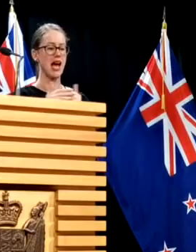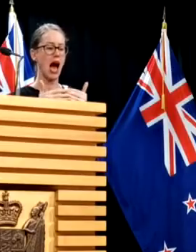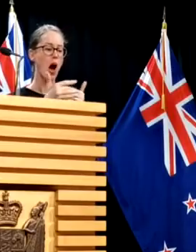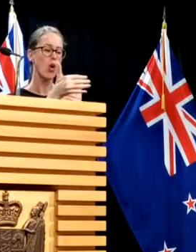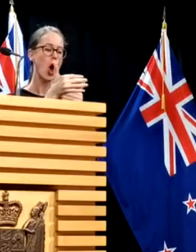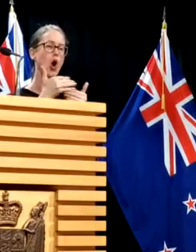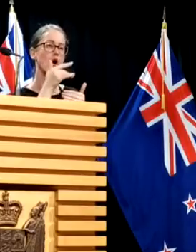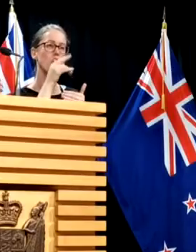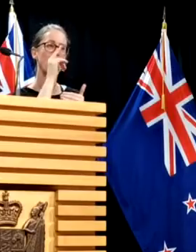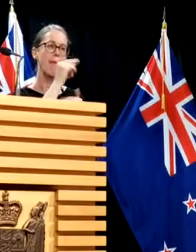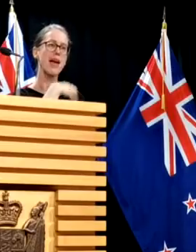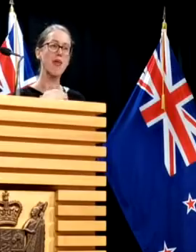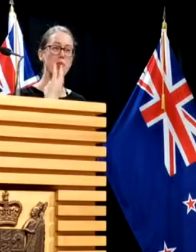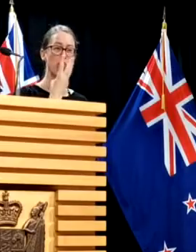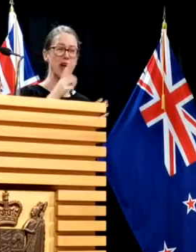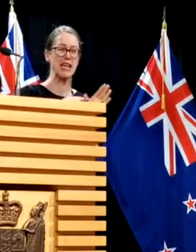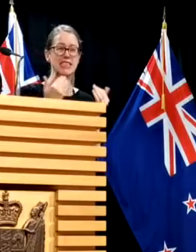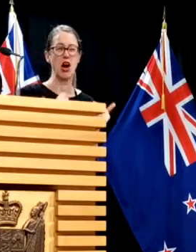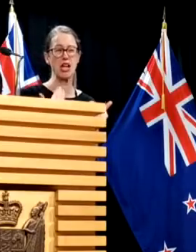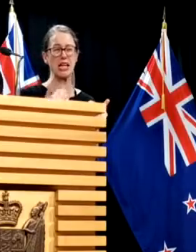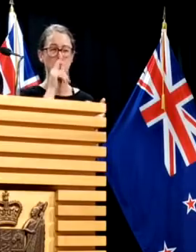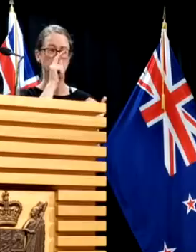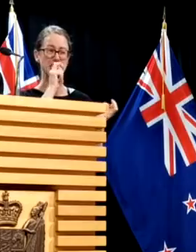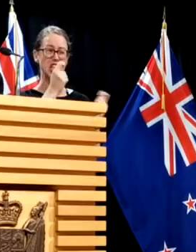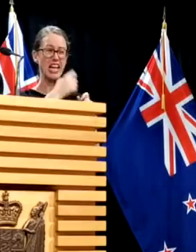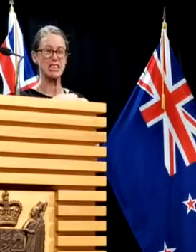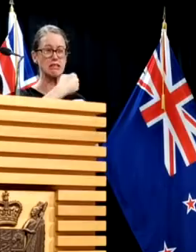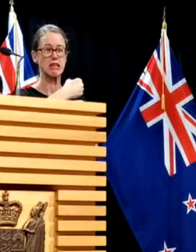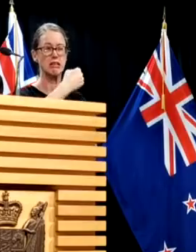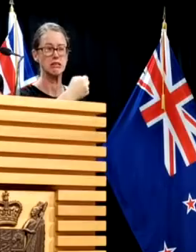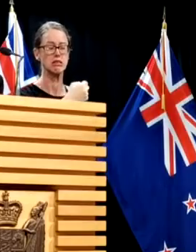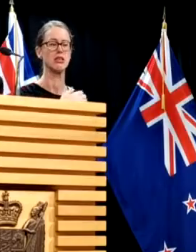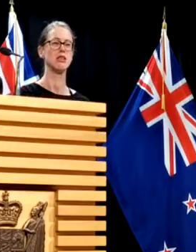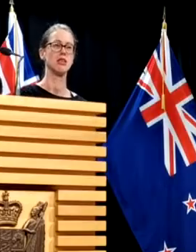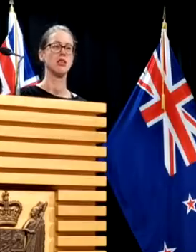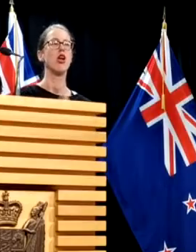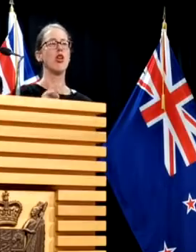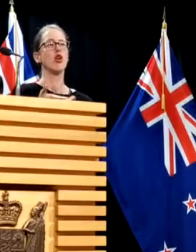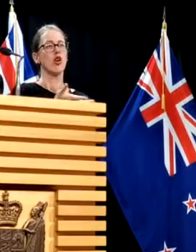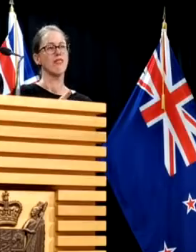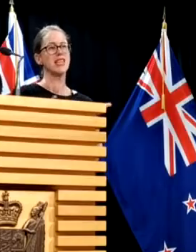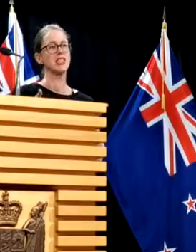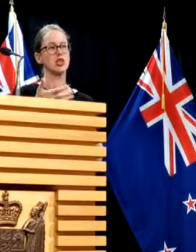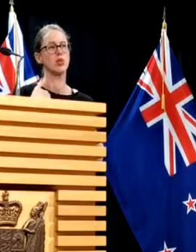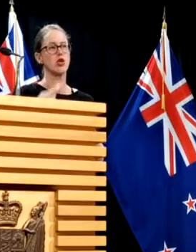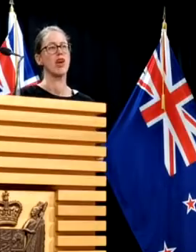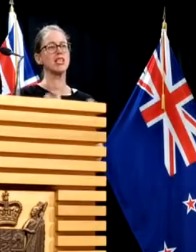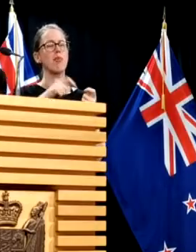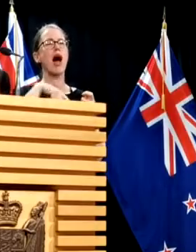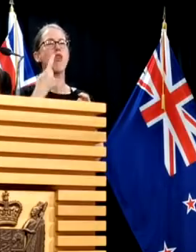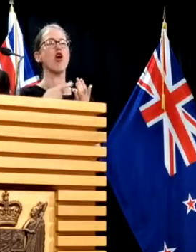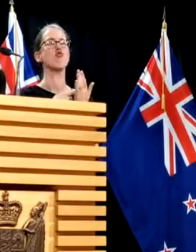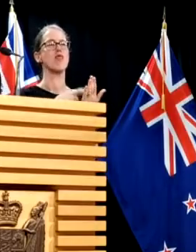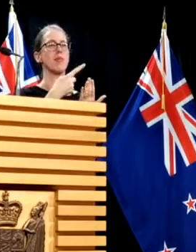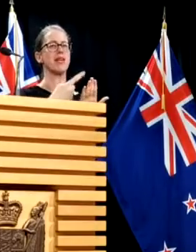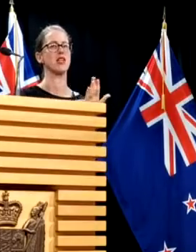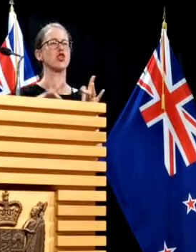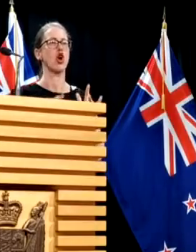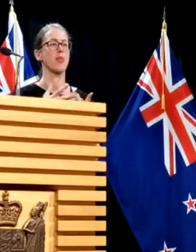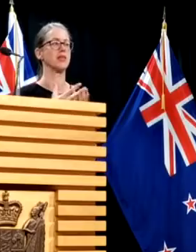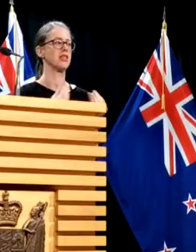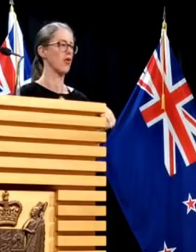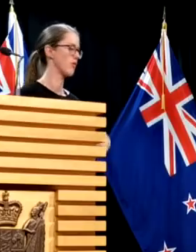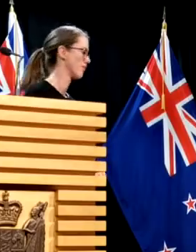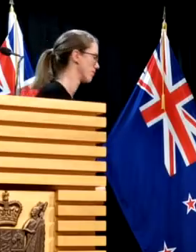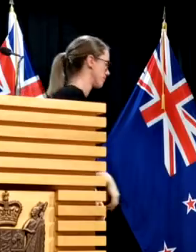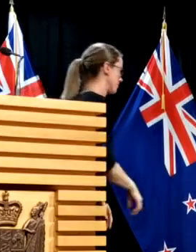interest for all parties. It makes sense that in those conversations, we also raise those recommendations that have not been addressed.